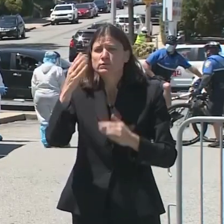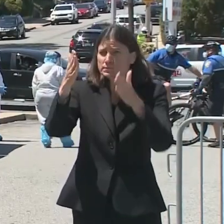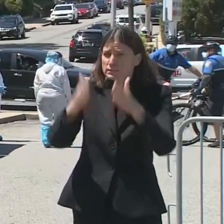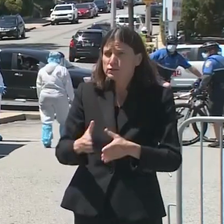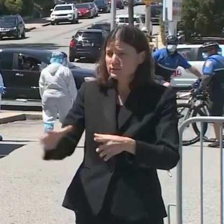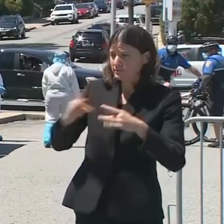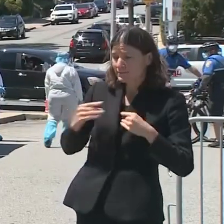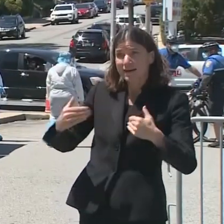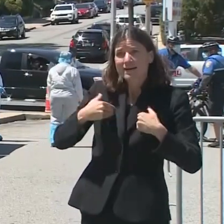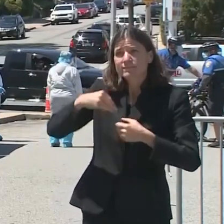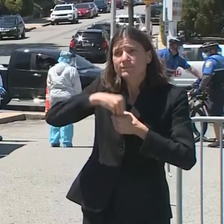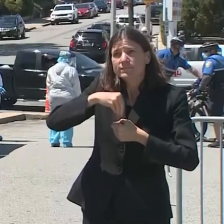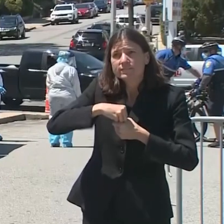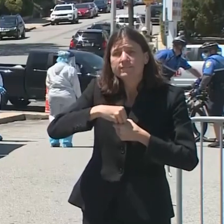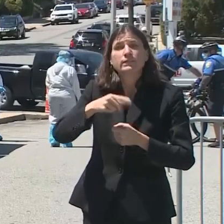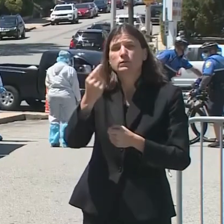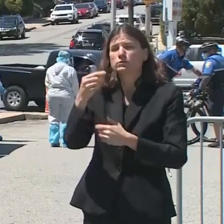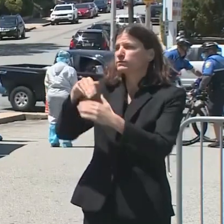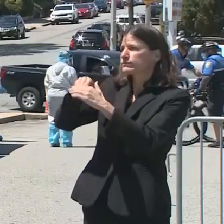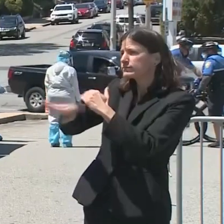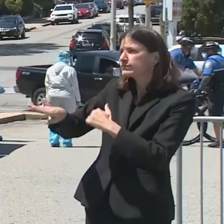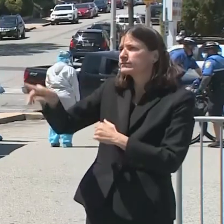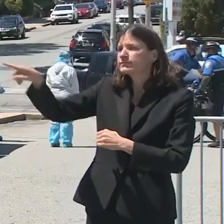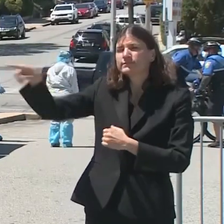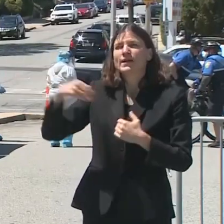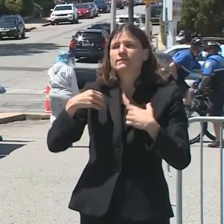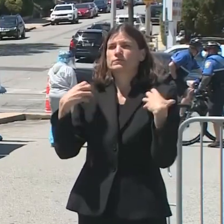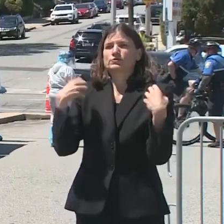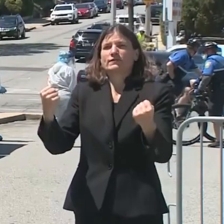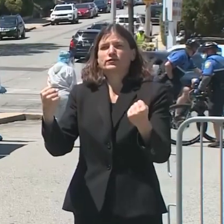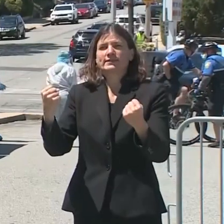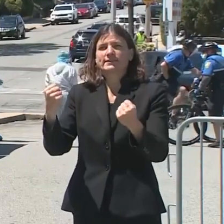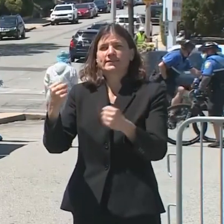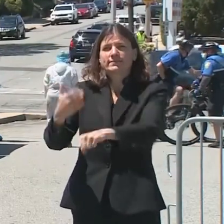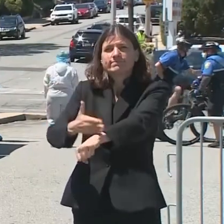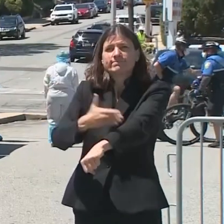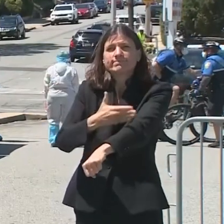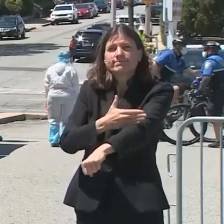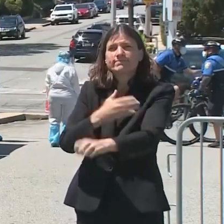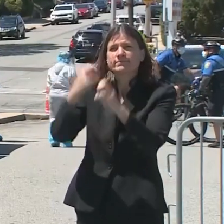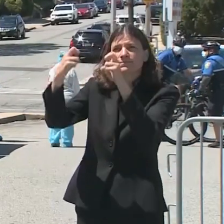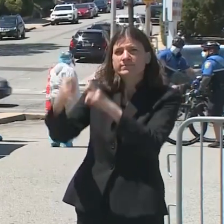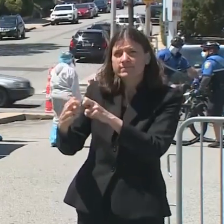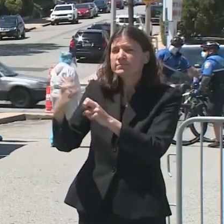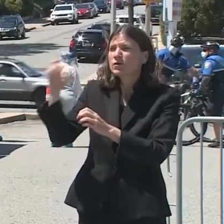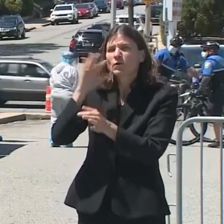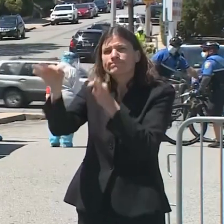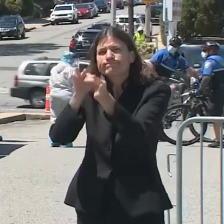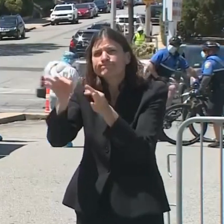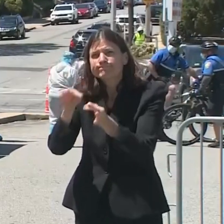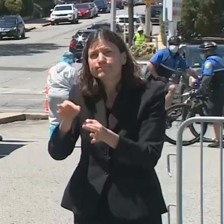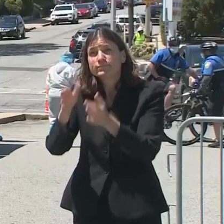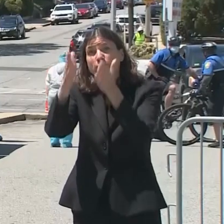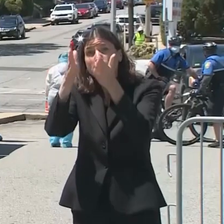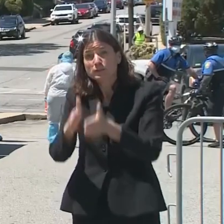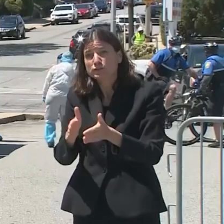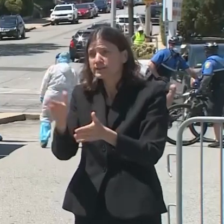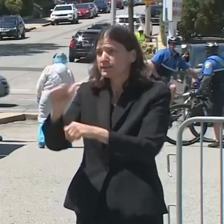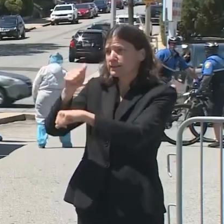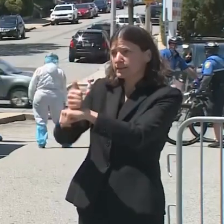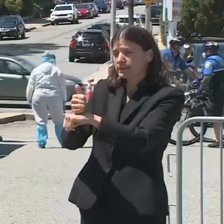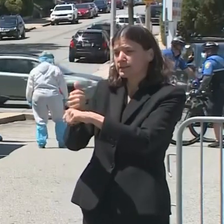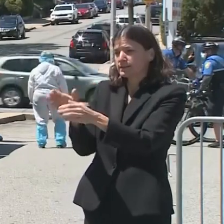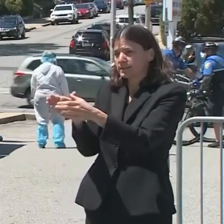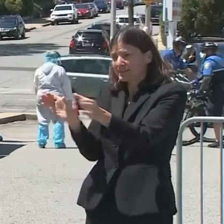Center and MEMA launched the first regional isolation and recovery site in partnership with the Commonwealth Care Alliance for homeless